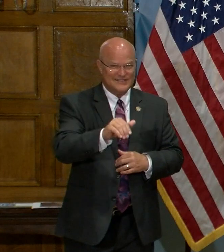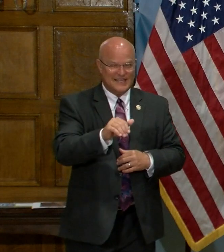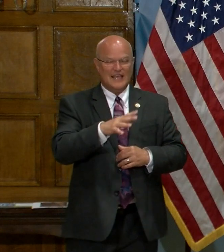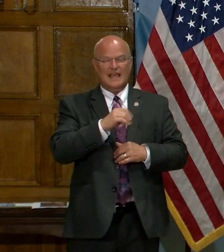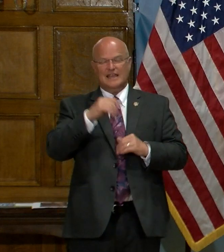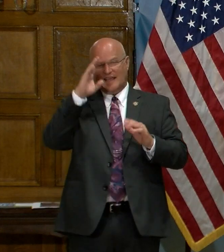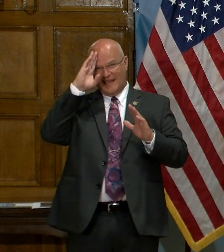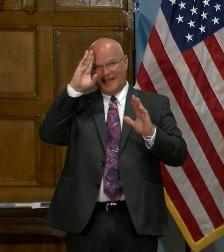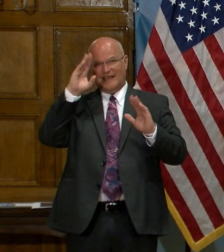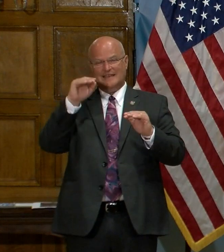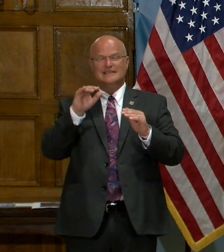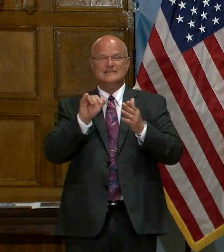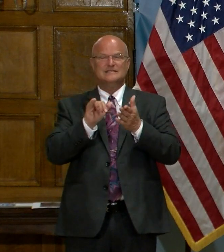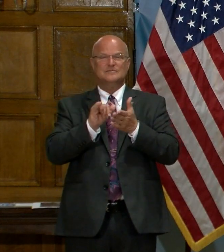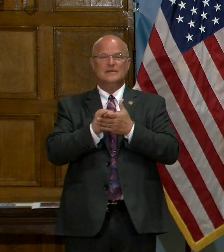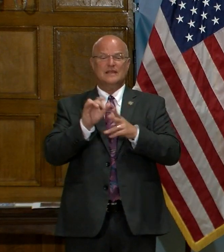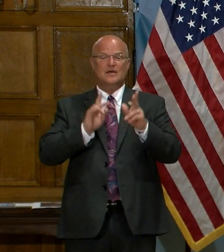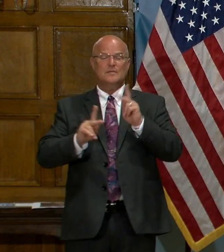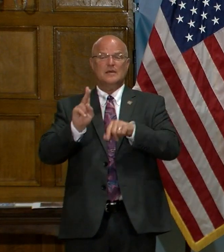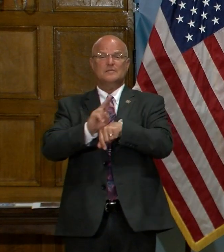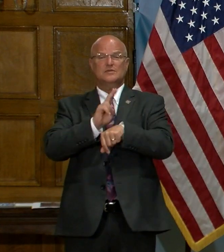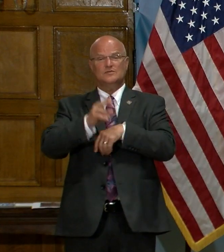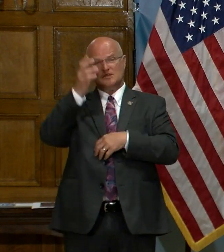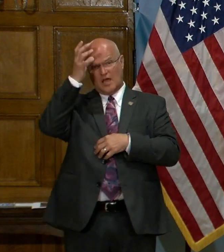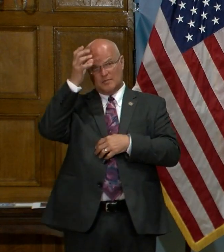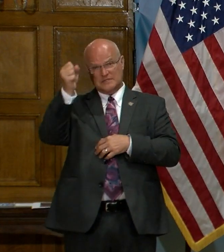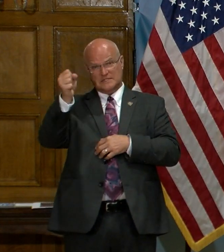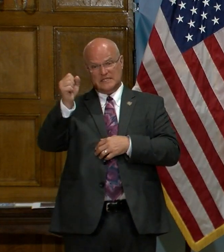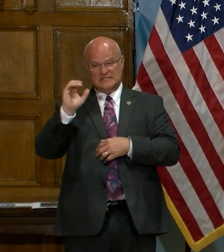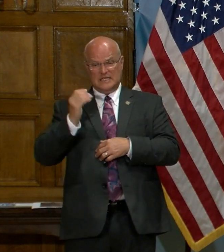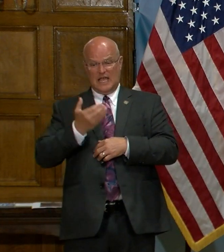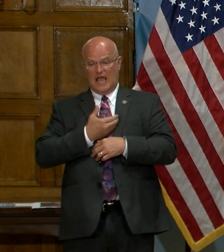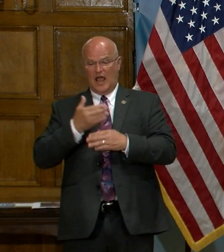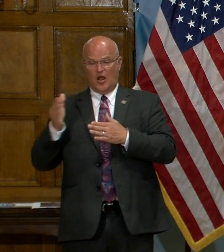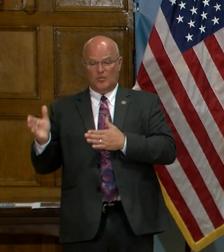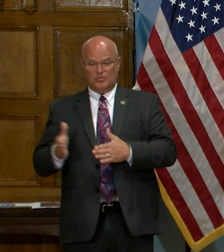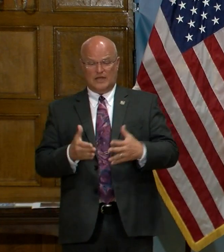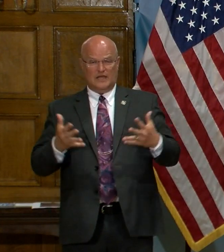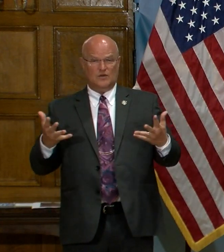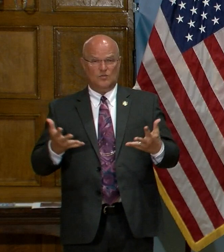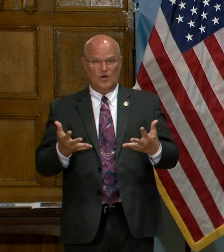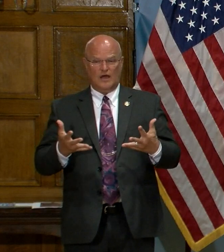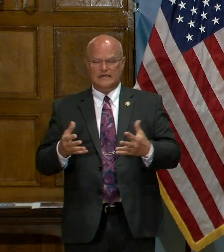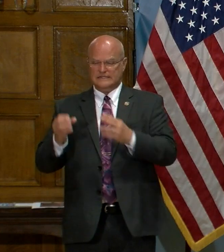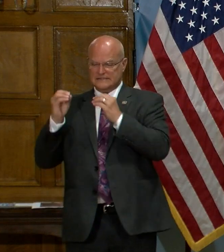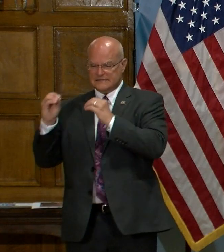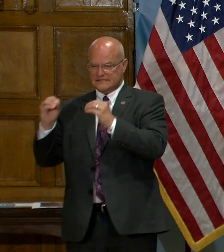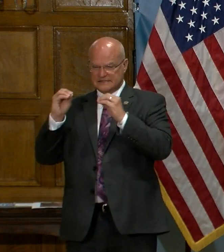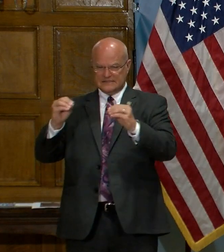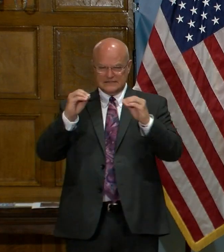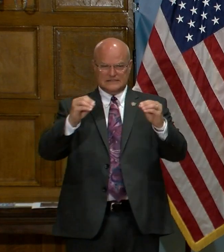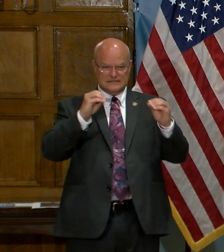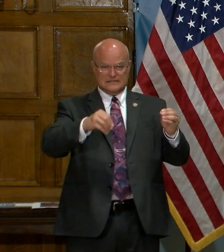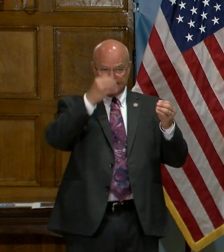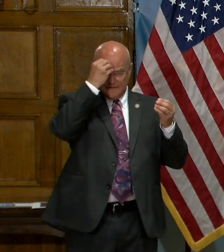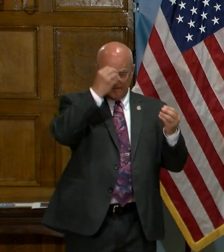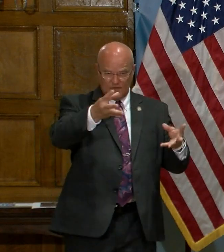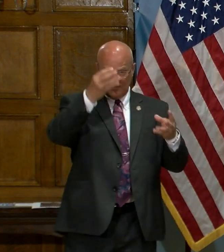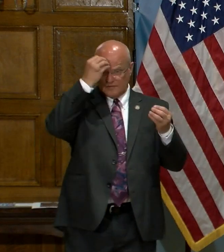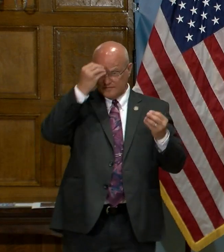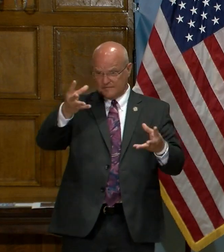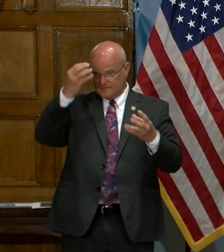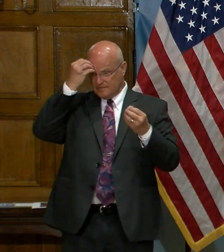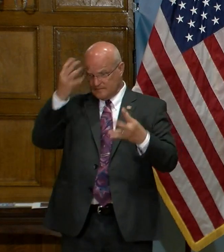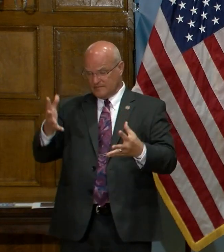and I expect people to use their common sense. Our strategy has been let's educate, let's inform,